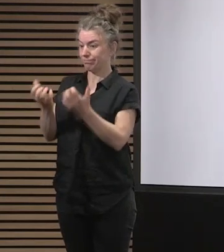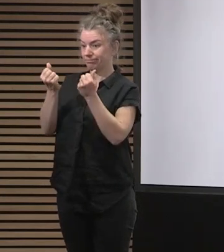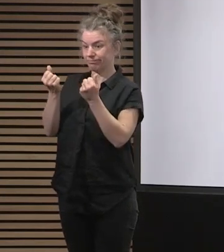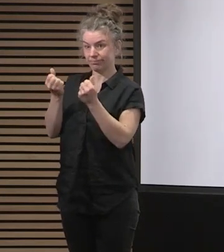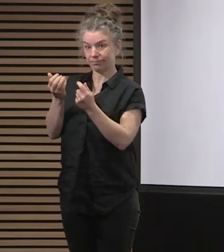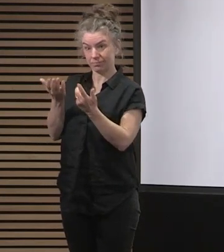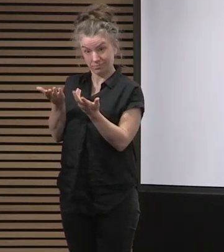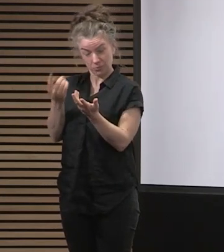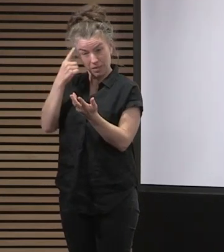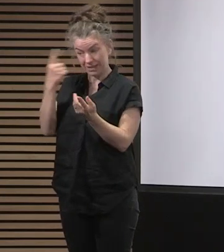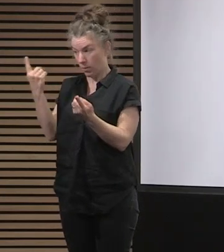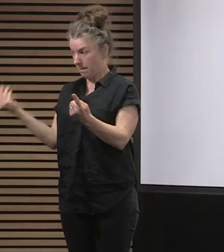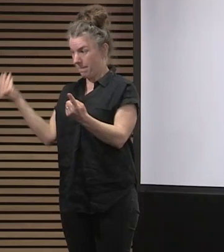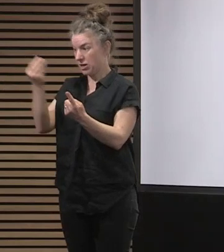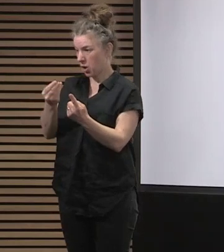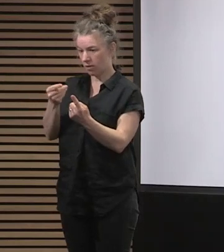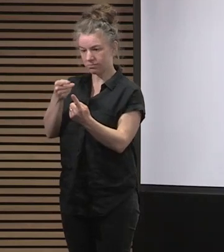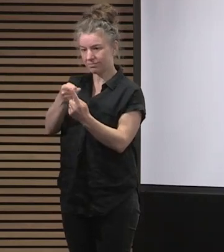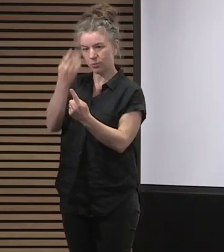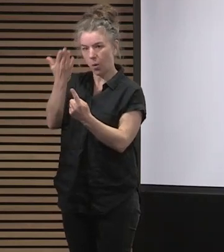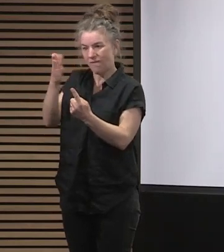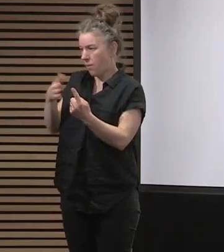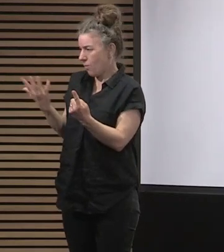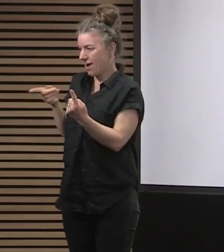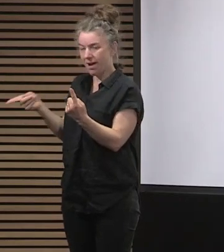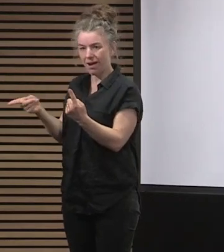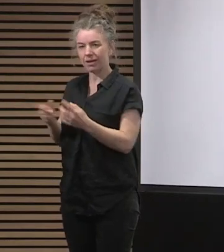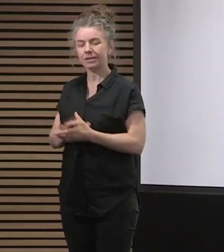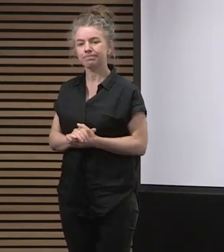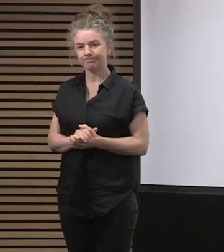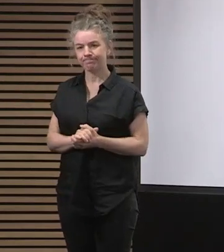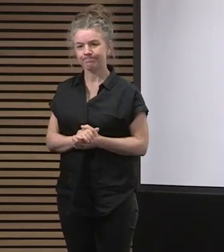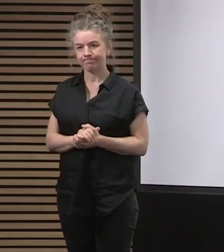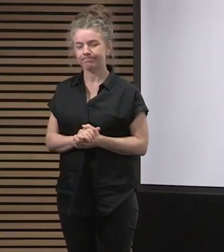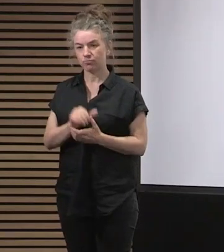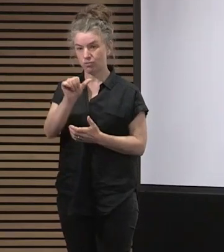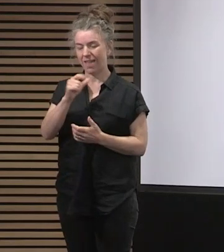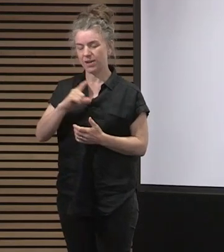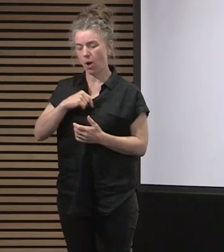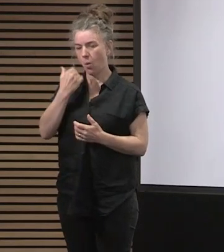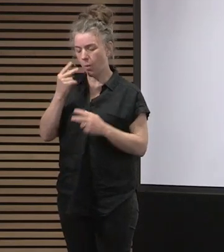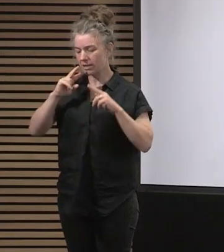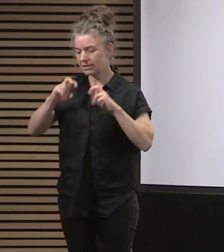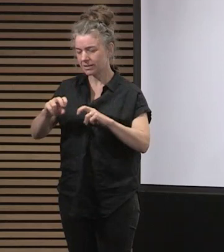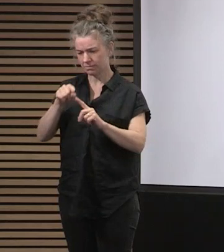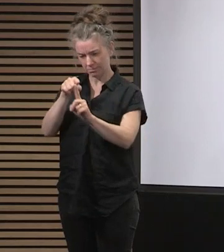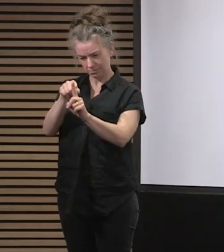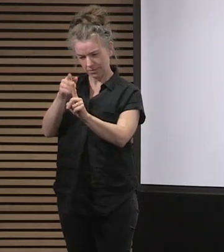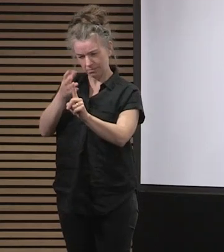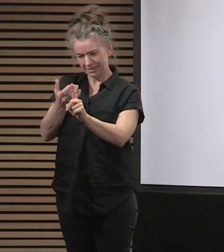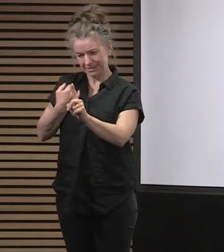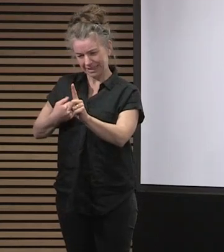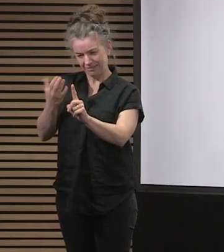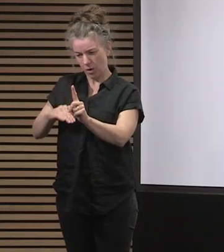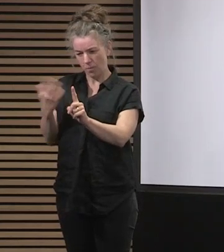case, actually, we want to be really clear about and investigate thoroughly to find out where they got the case from. And actually, in this situation,